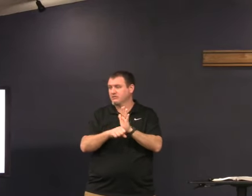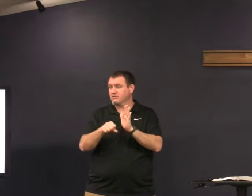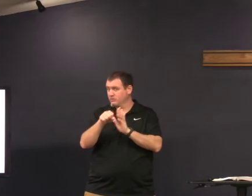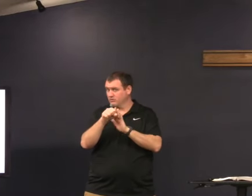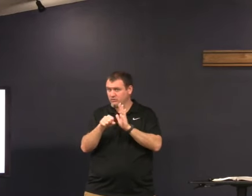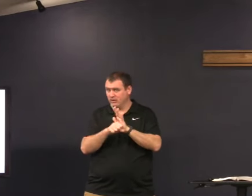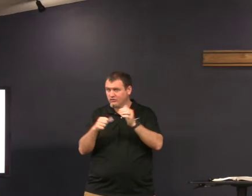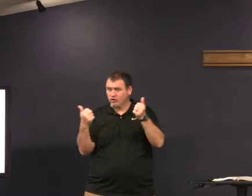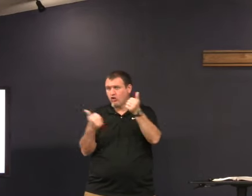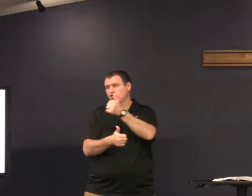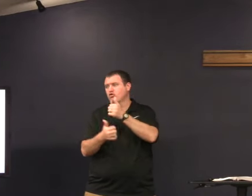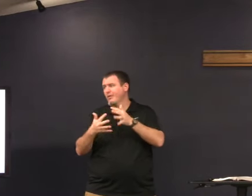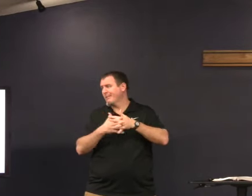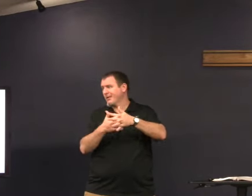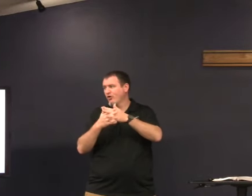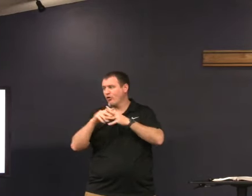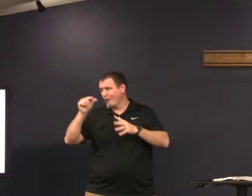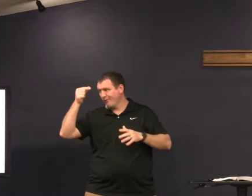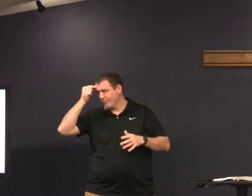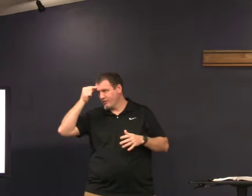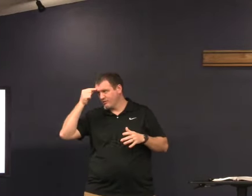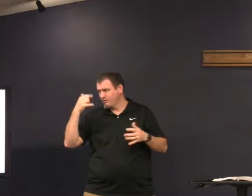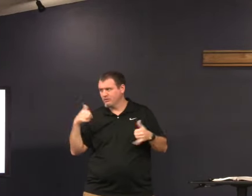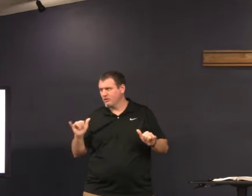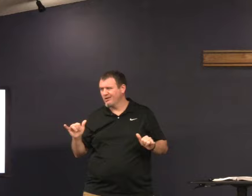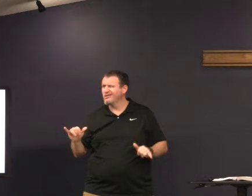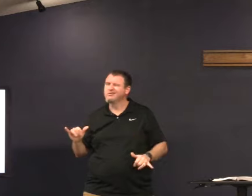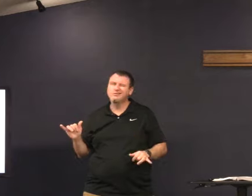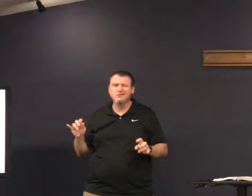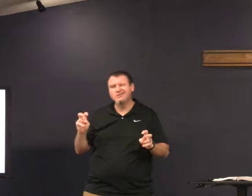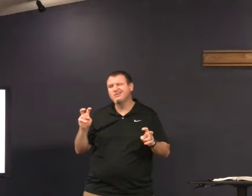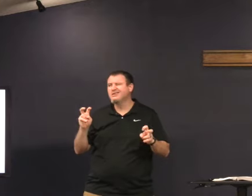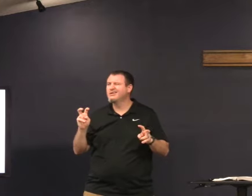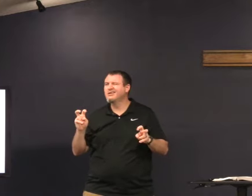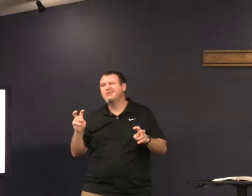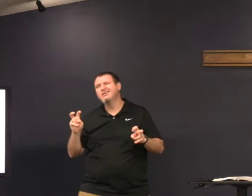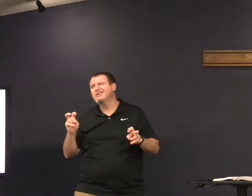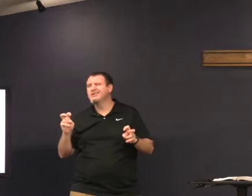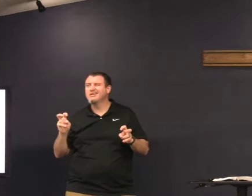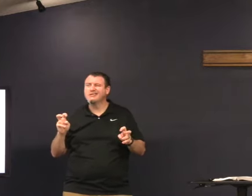So today America has states, you know, they're under the American government,